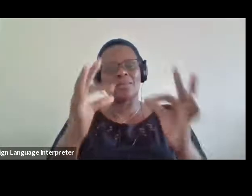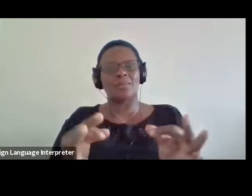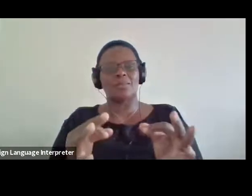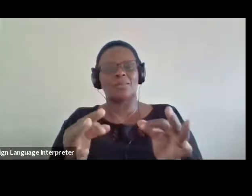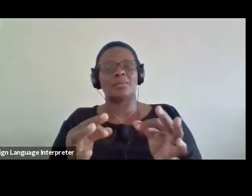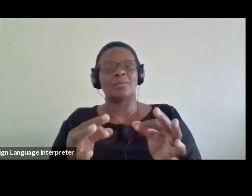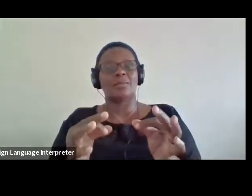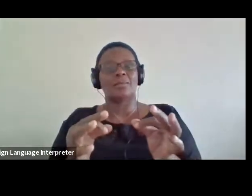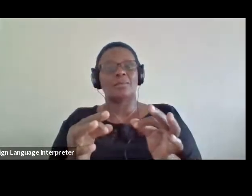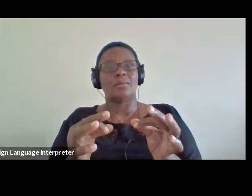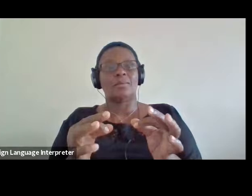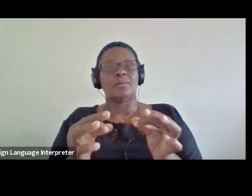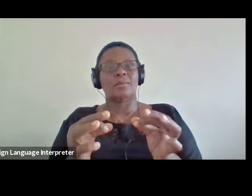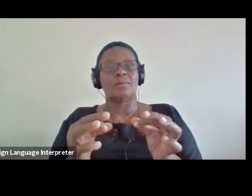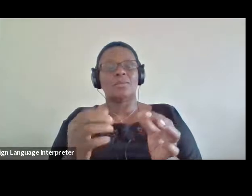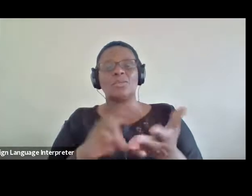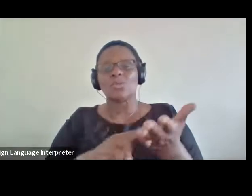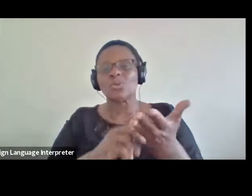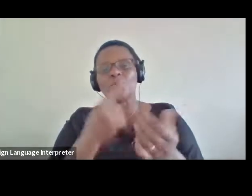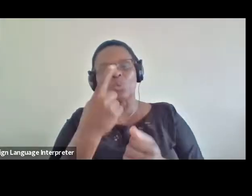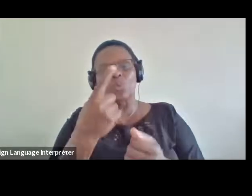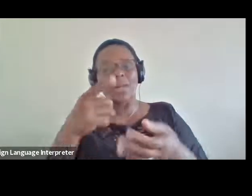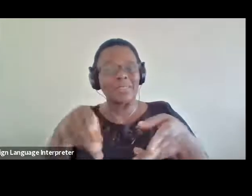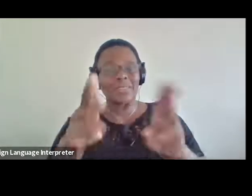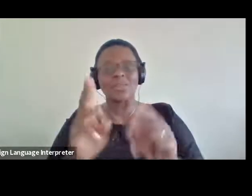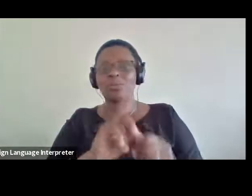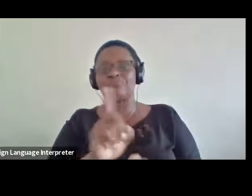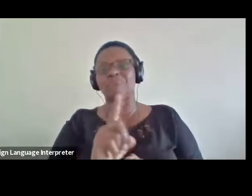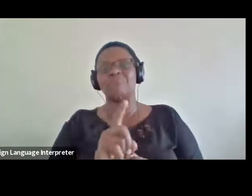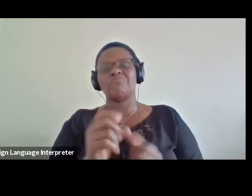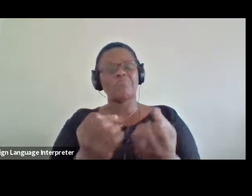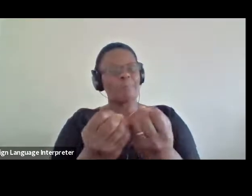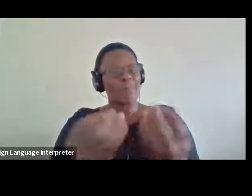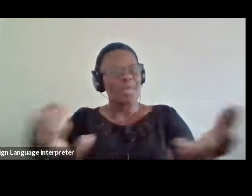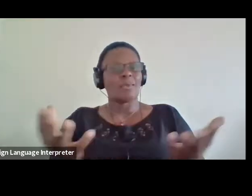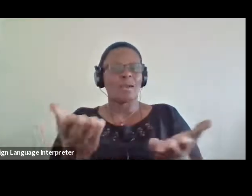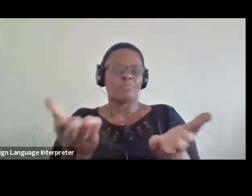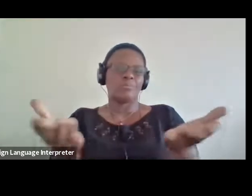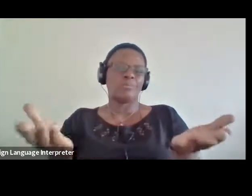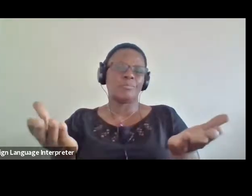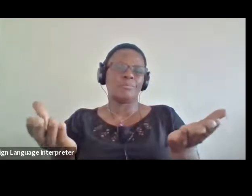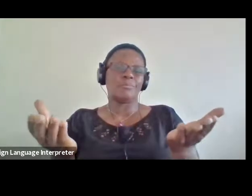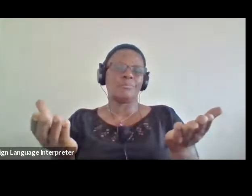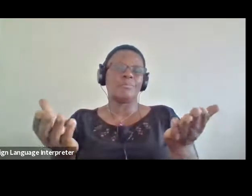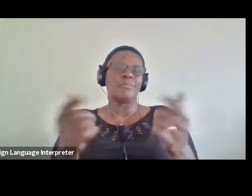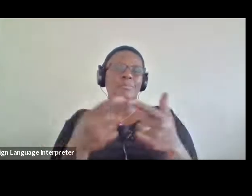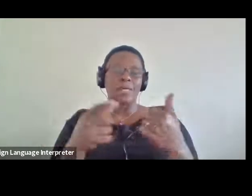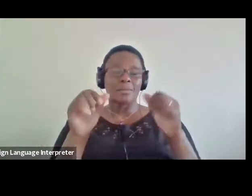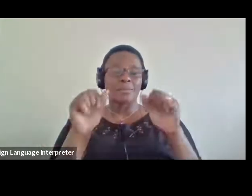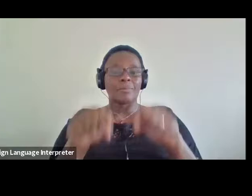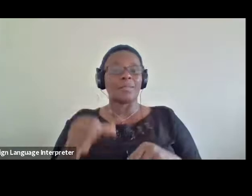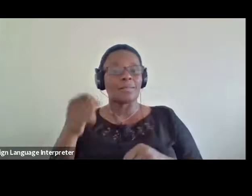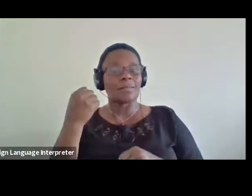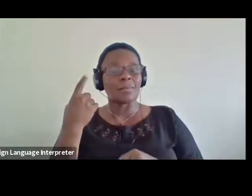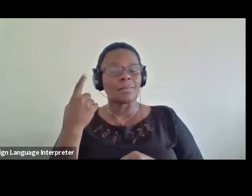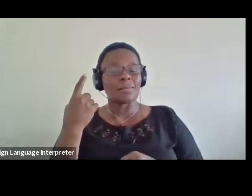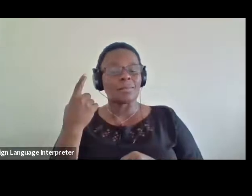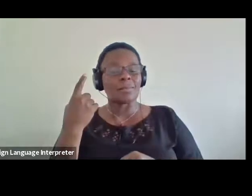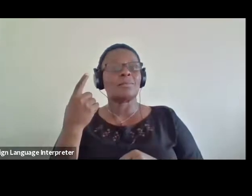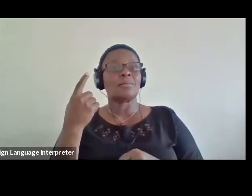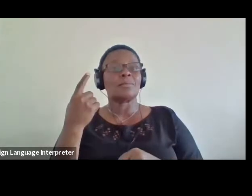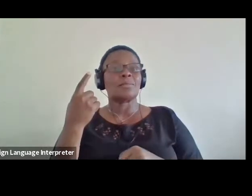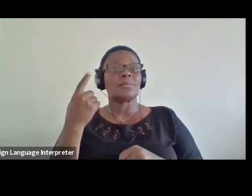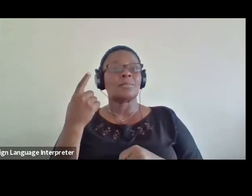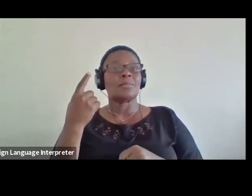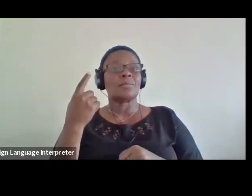one channel, but I think the core of it is to understand, figure out what your perspective